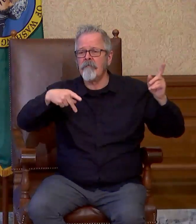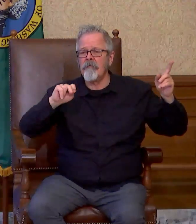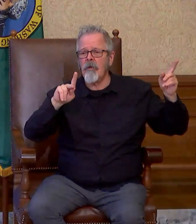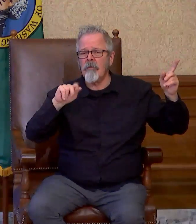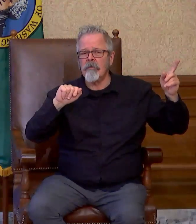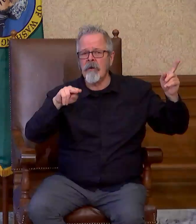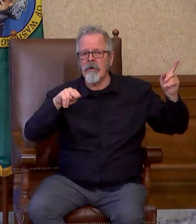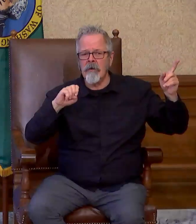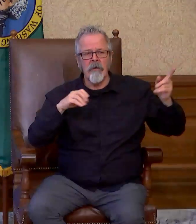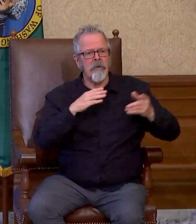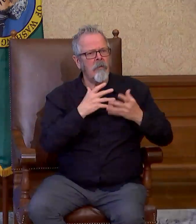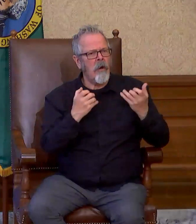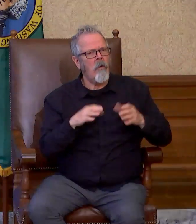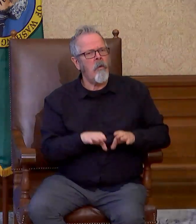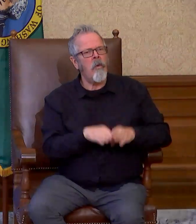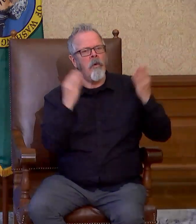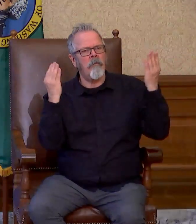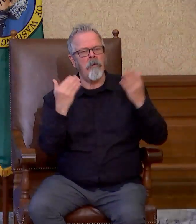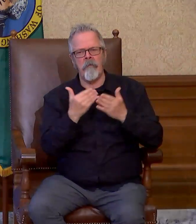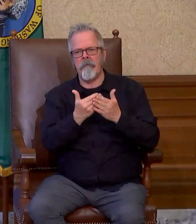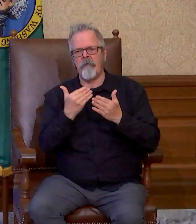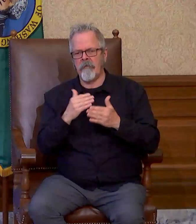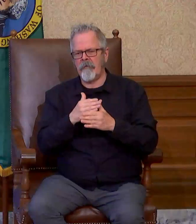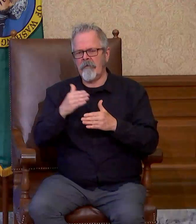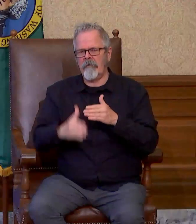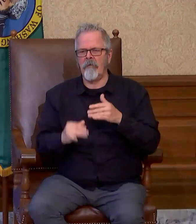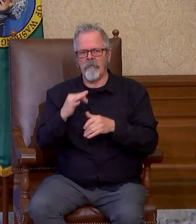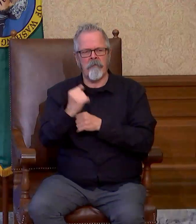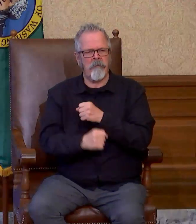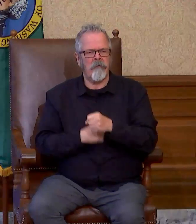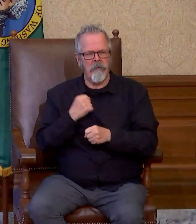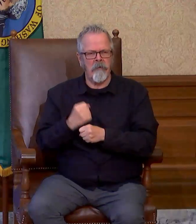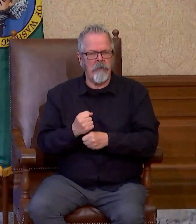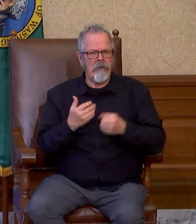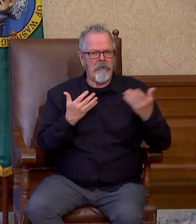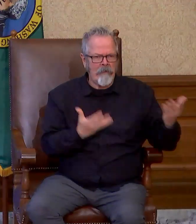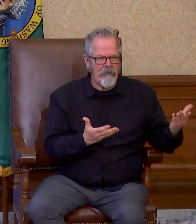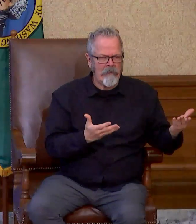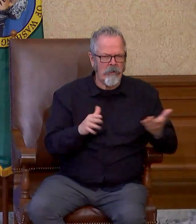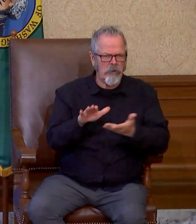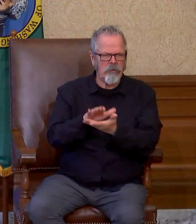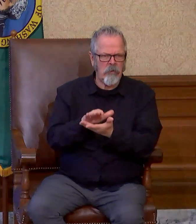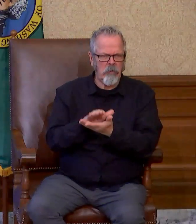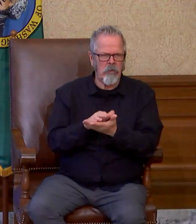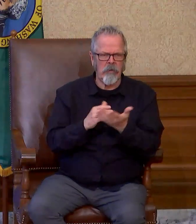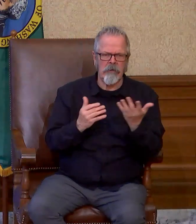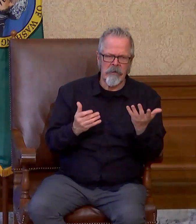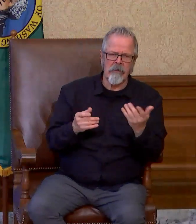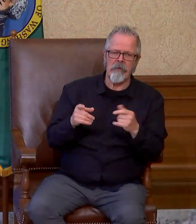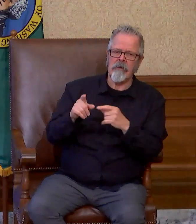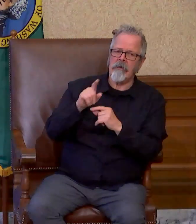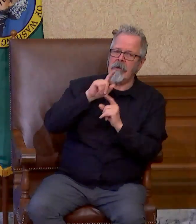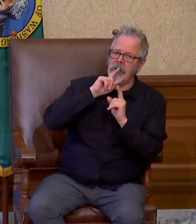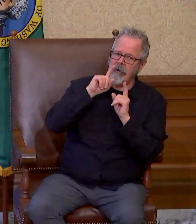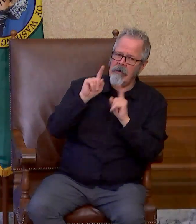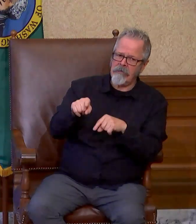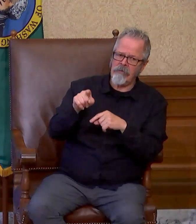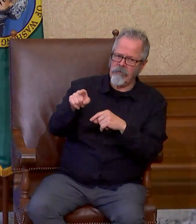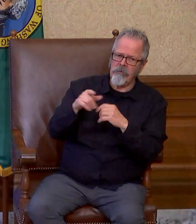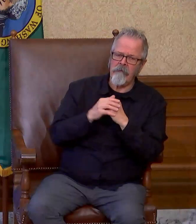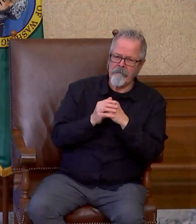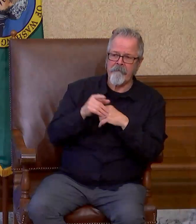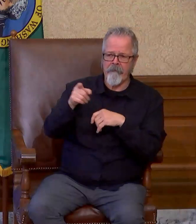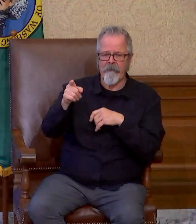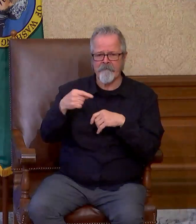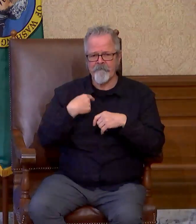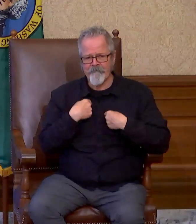as a state on this to allow the perfection of our remote learning techniques. So for the information we have today, we